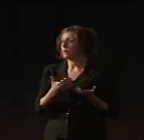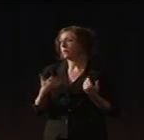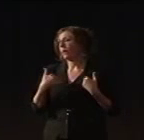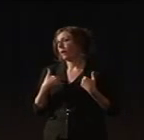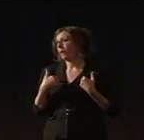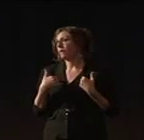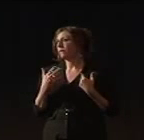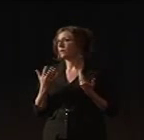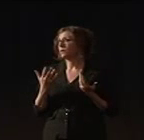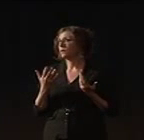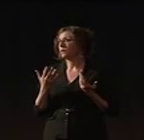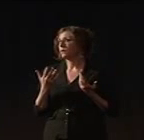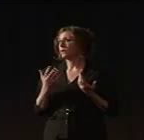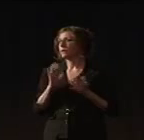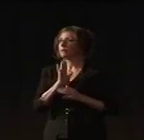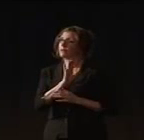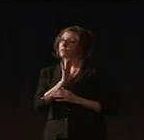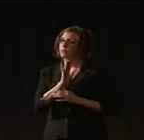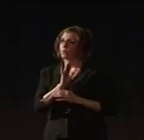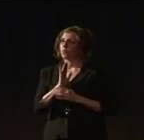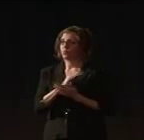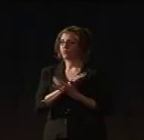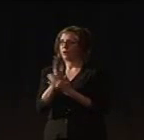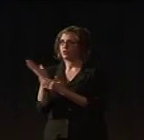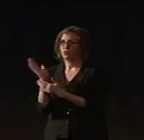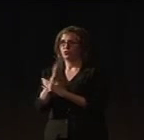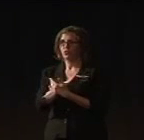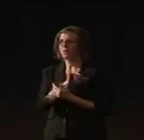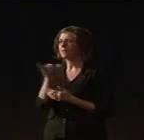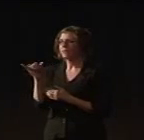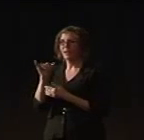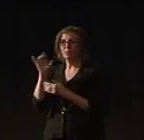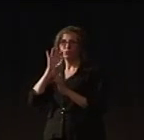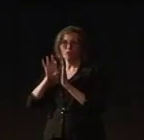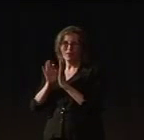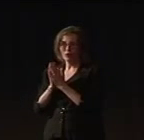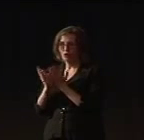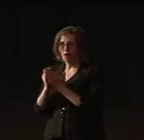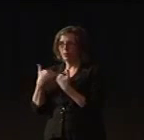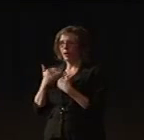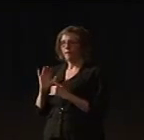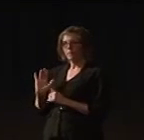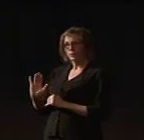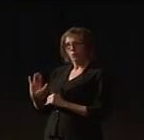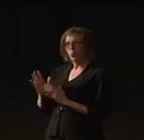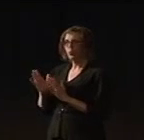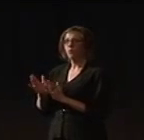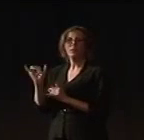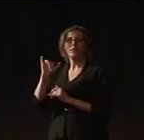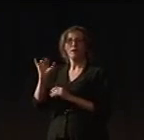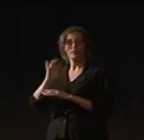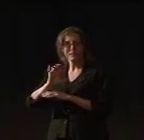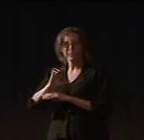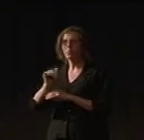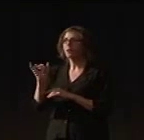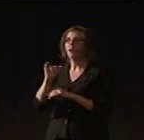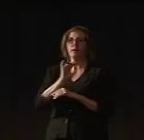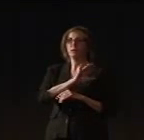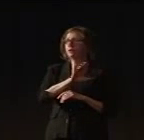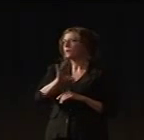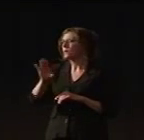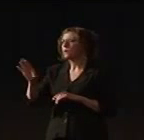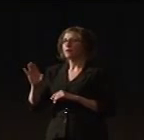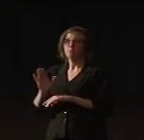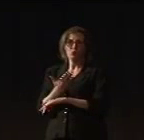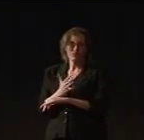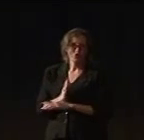has its own difficulty, just like graphic novel, just like models, just like cinema, etc. There are also